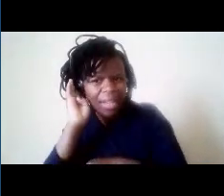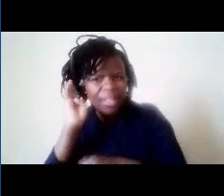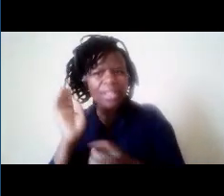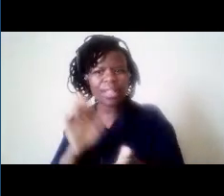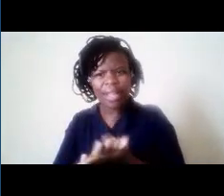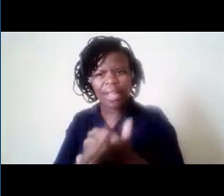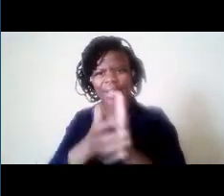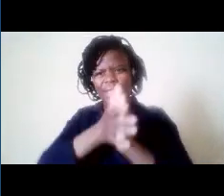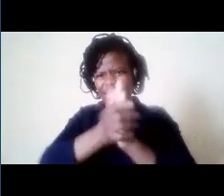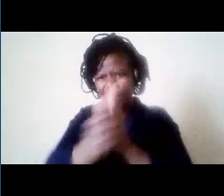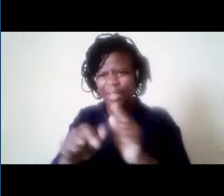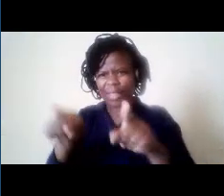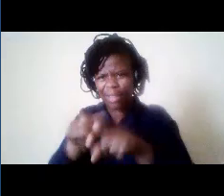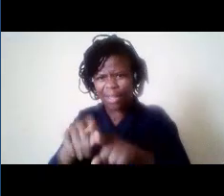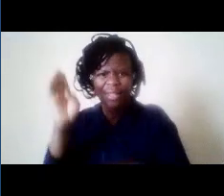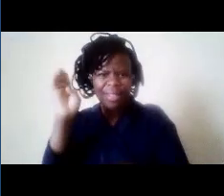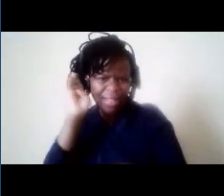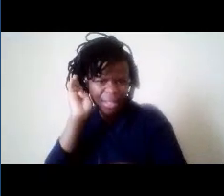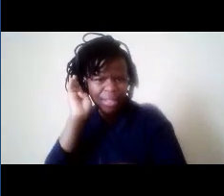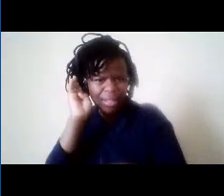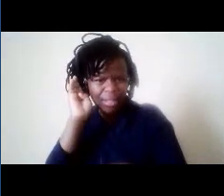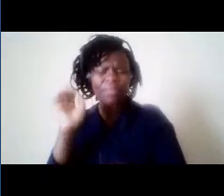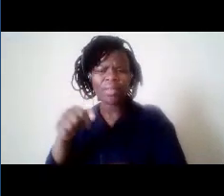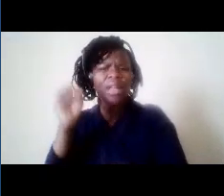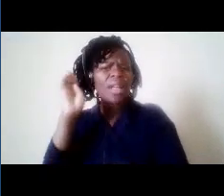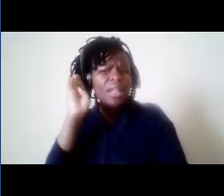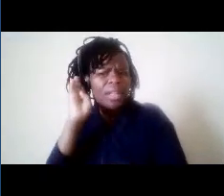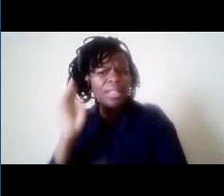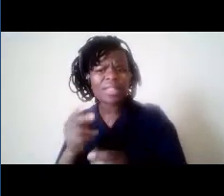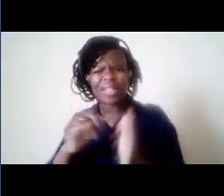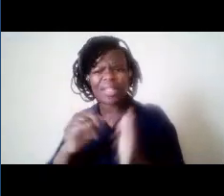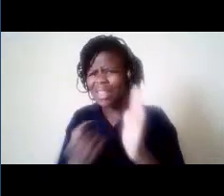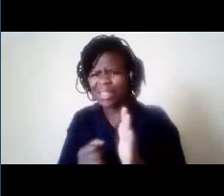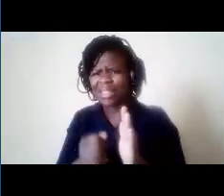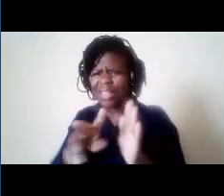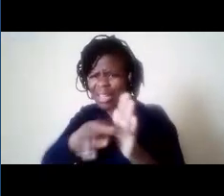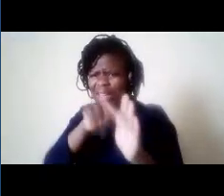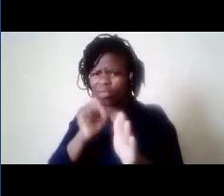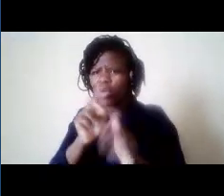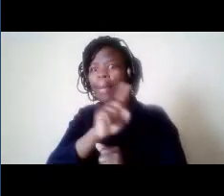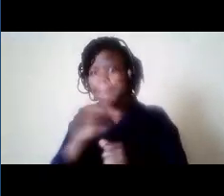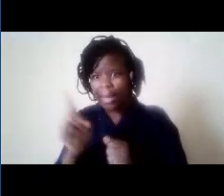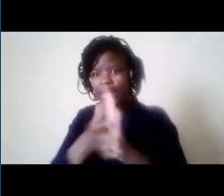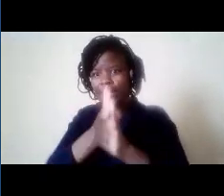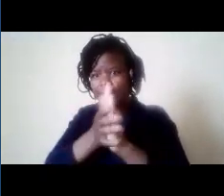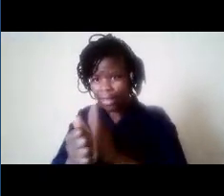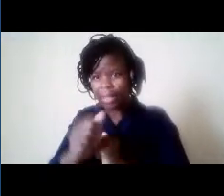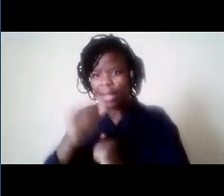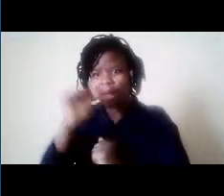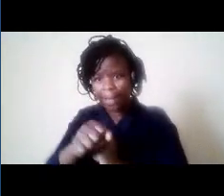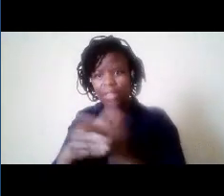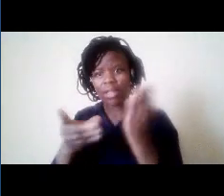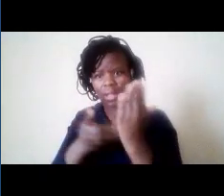listeners. Listening is not something which just comes naturally. It's a skill which we need to grow and develop in